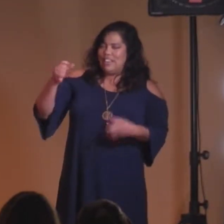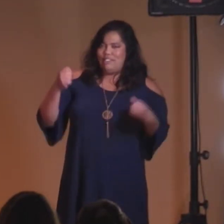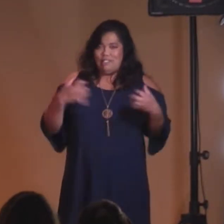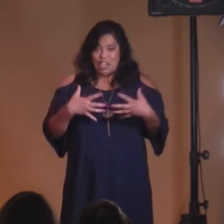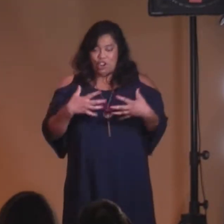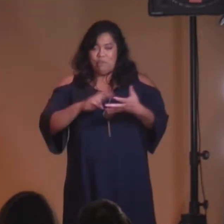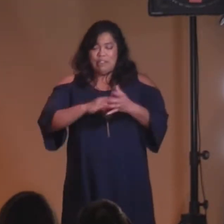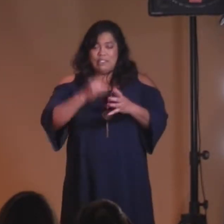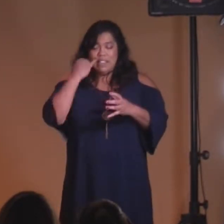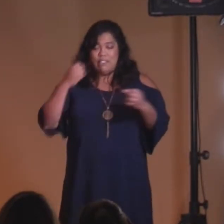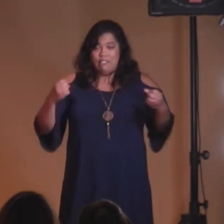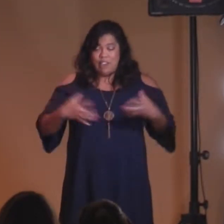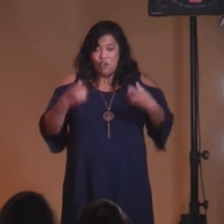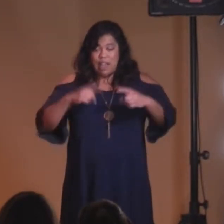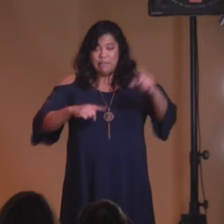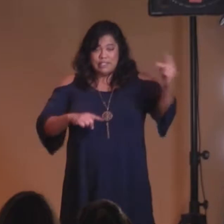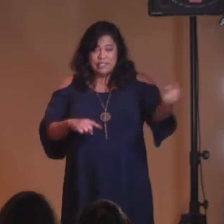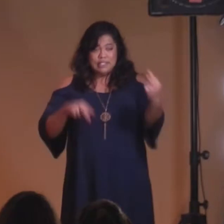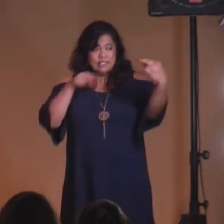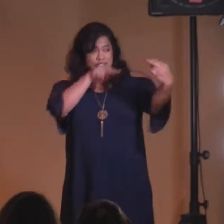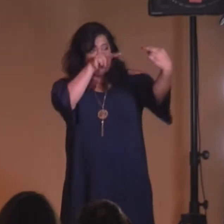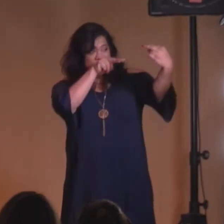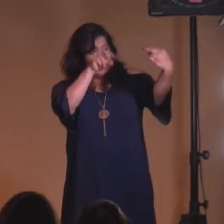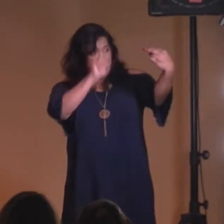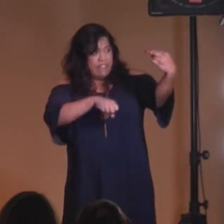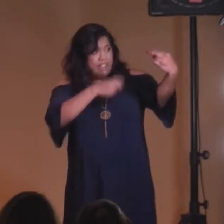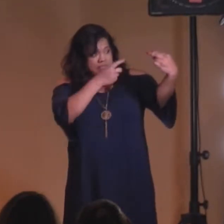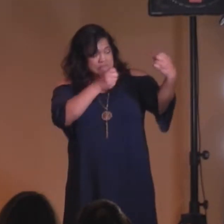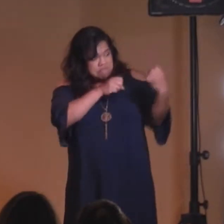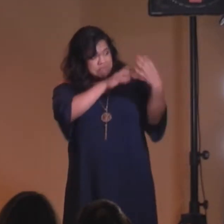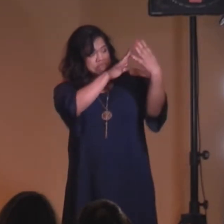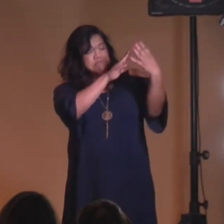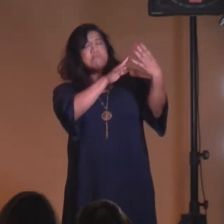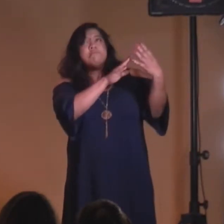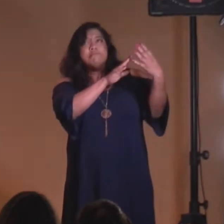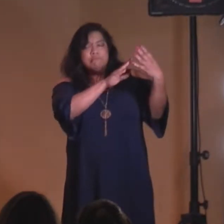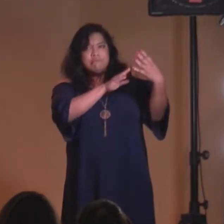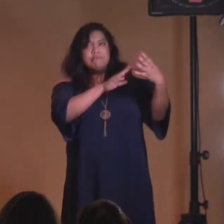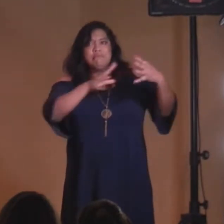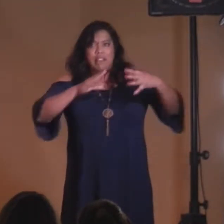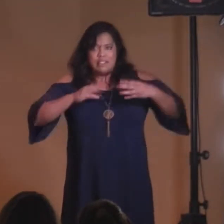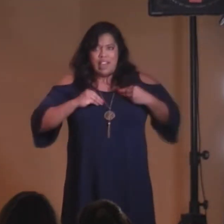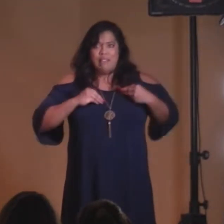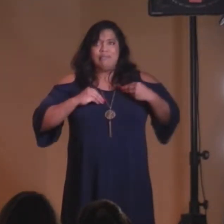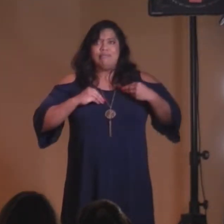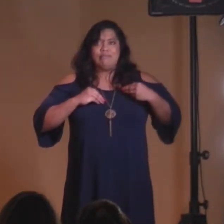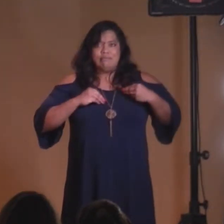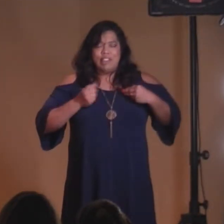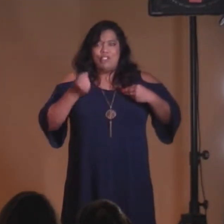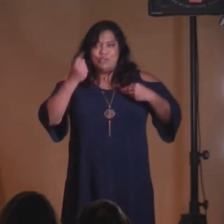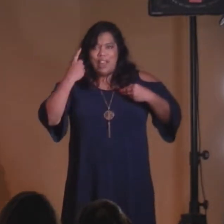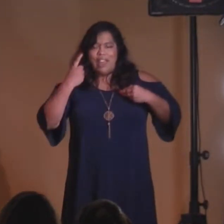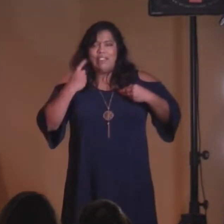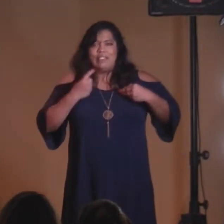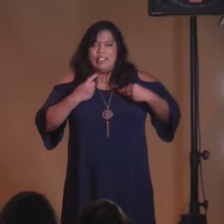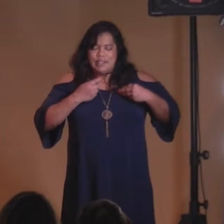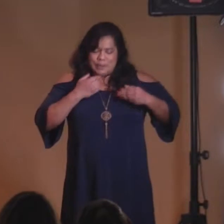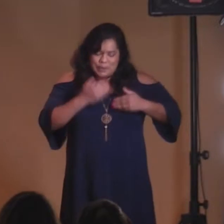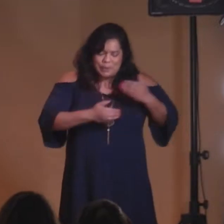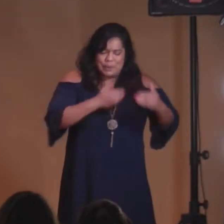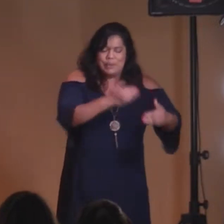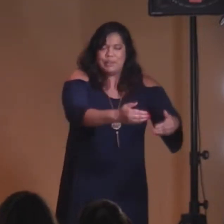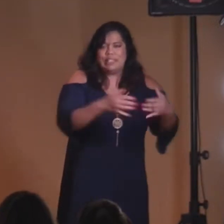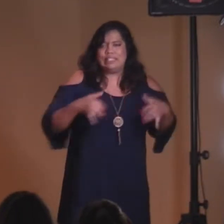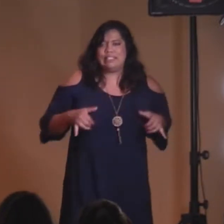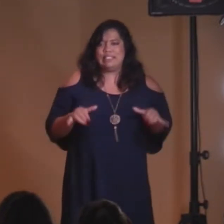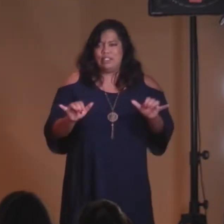in the face for what it is. And then move through it. We have to understand and recognize that some parts of this